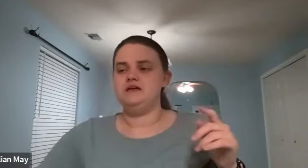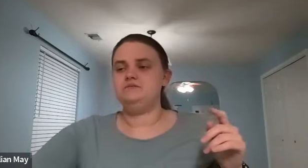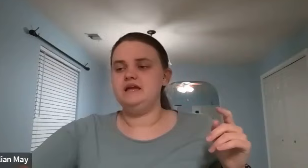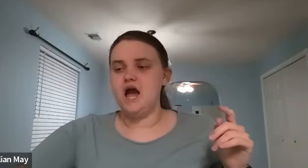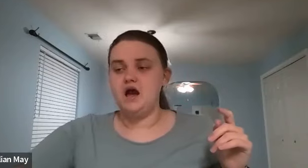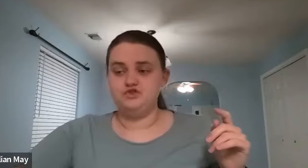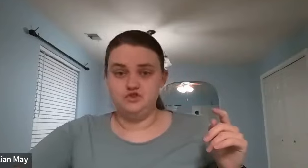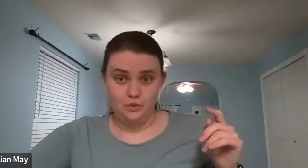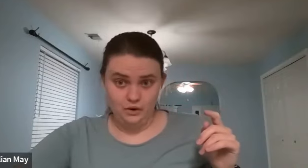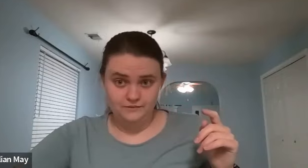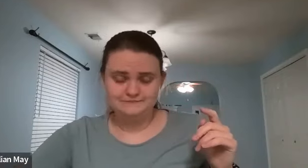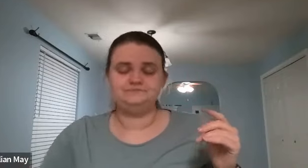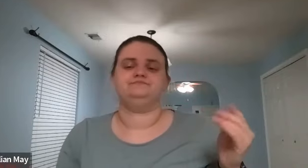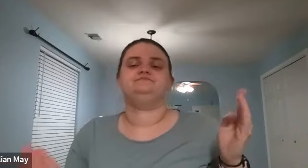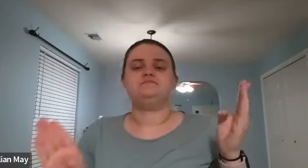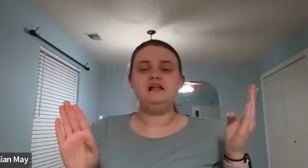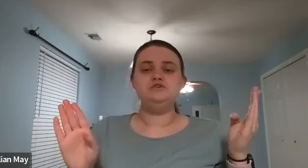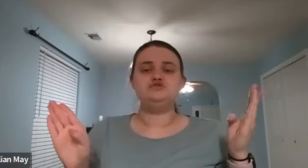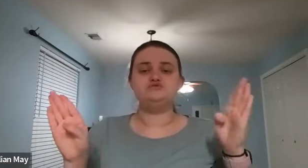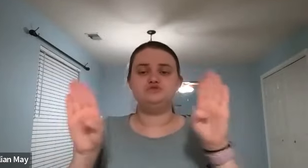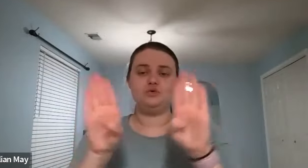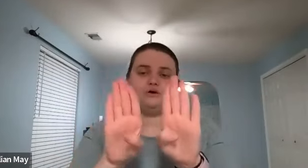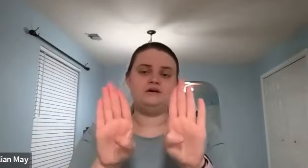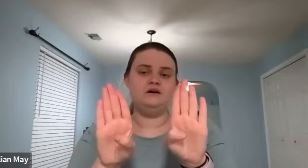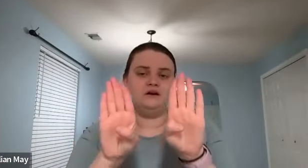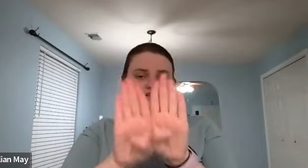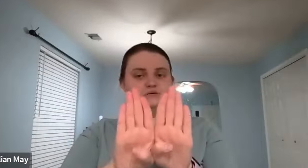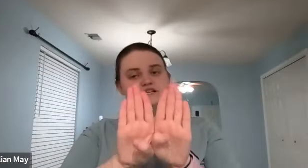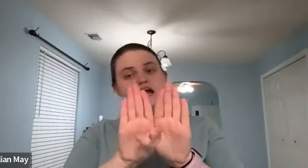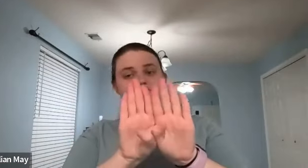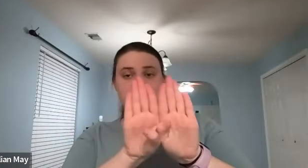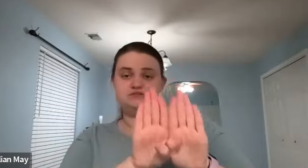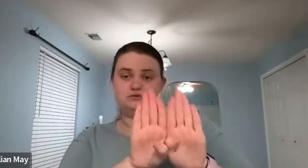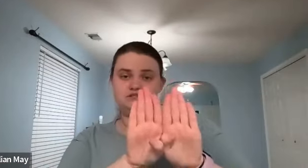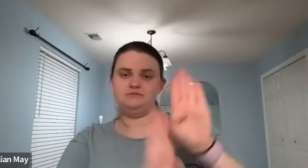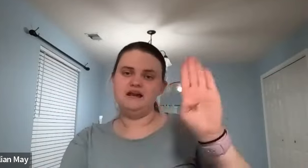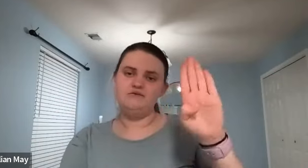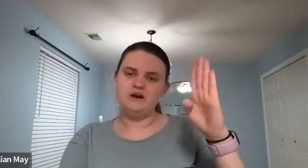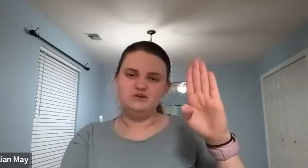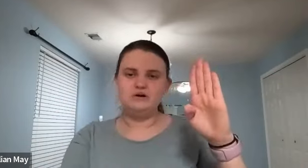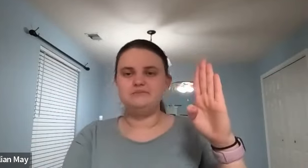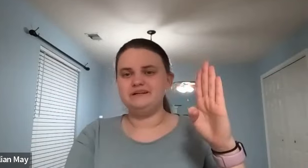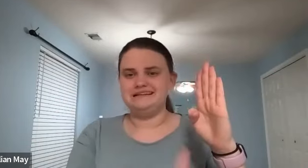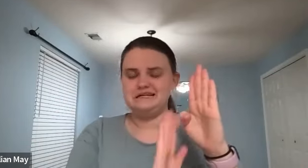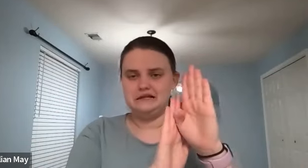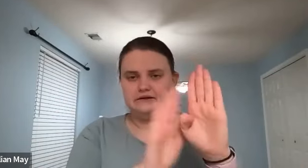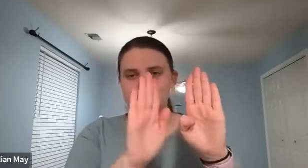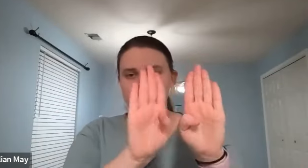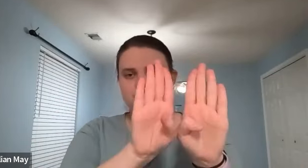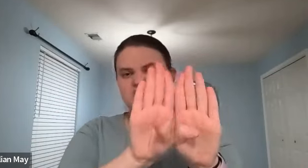we have door. So door, it's always going to have your double doors. You might have one door, but it's not clear. So you just kind of